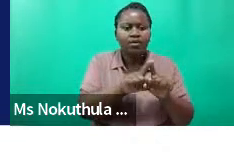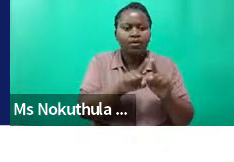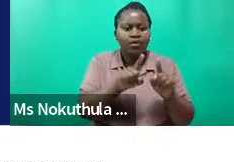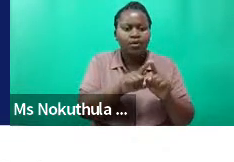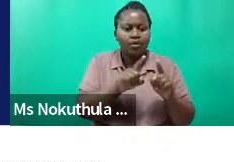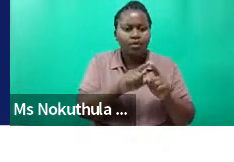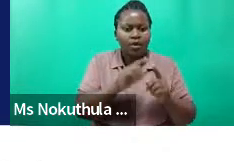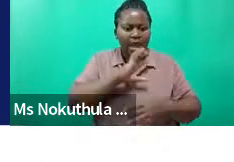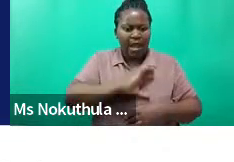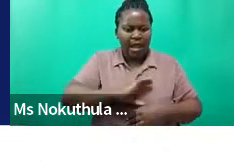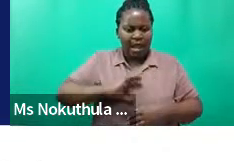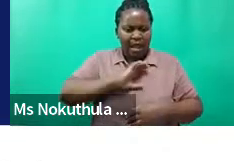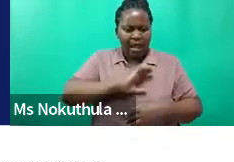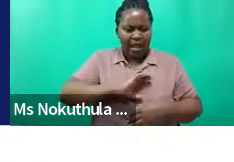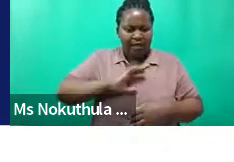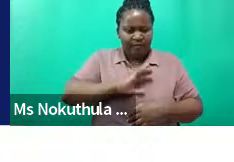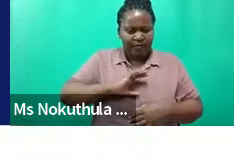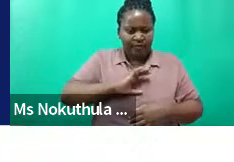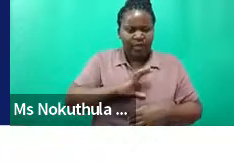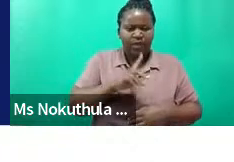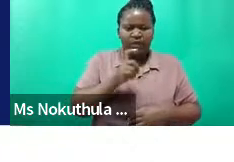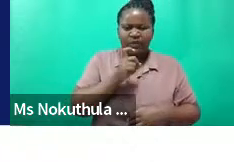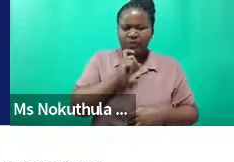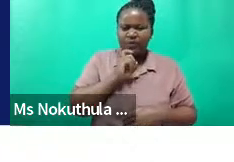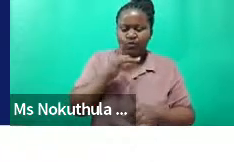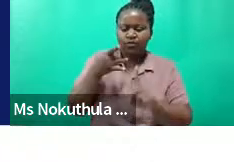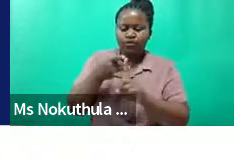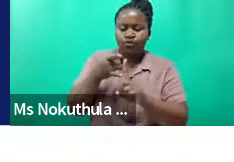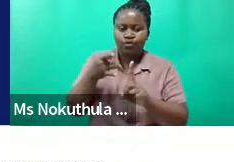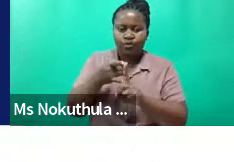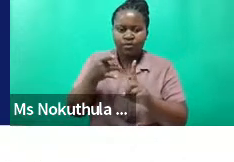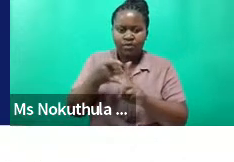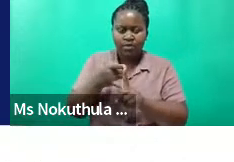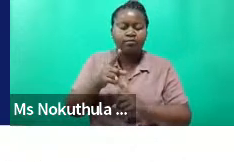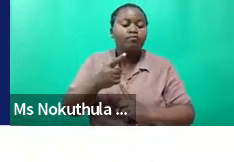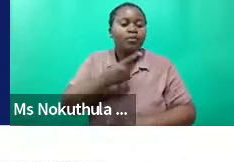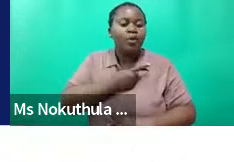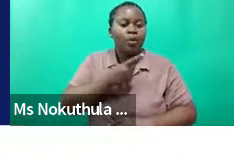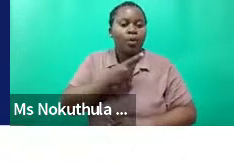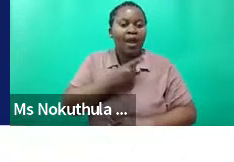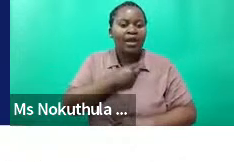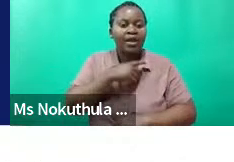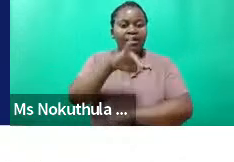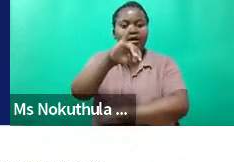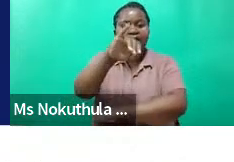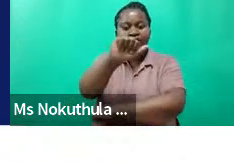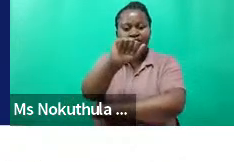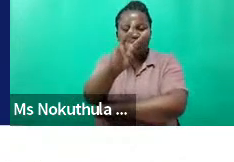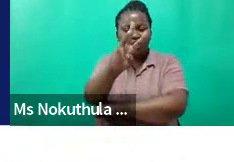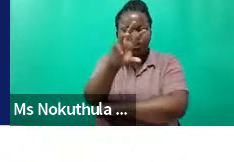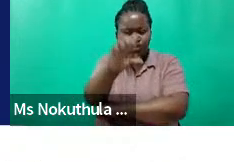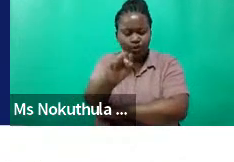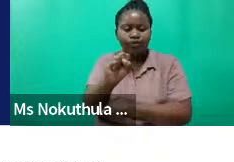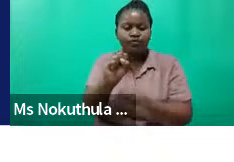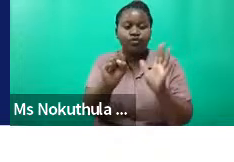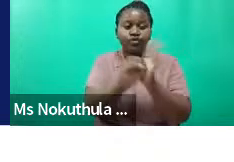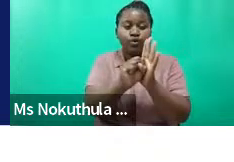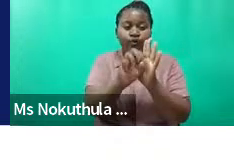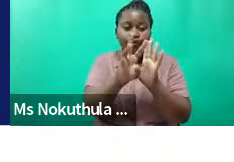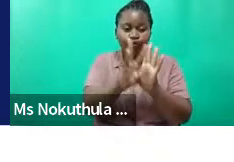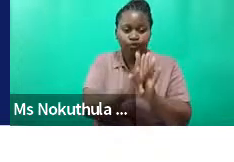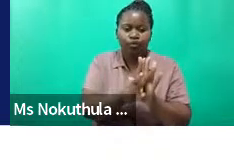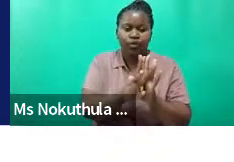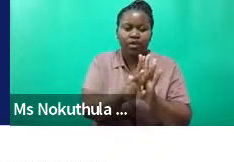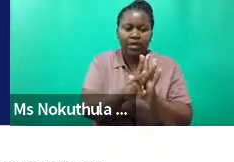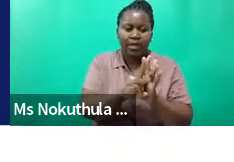comfortable using the Zoom platform simply because the JAWS software could not